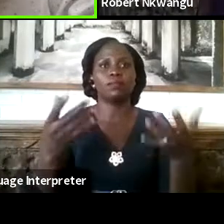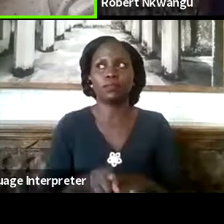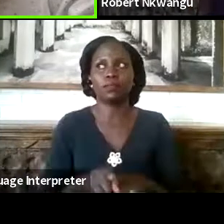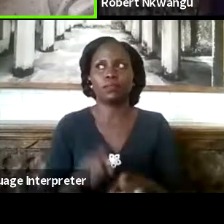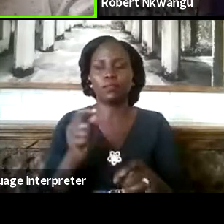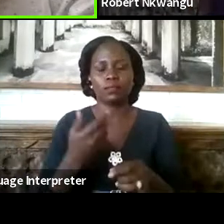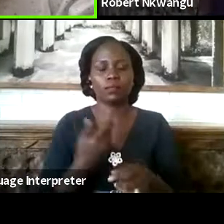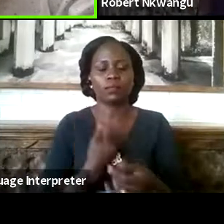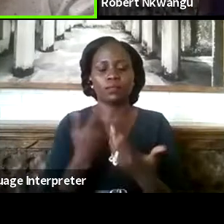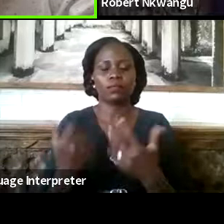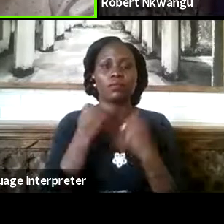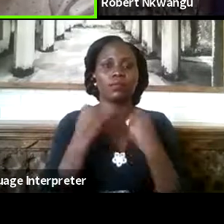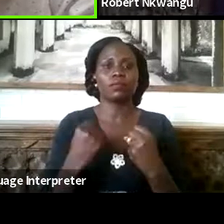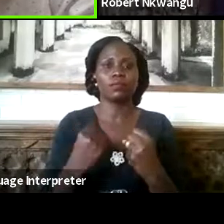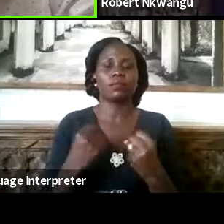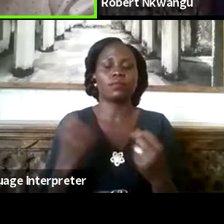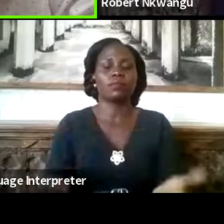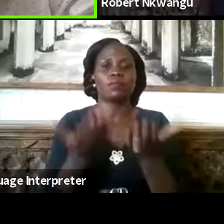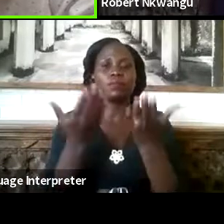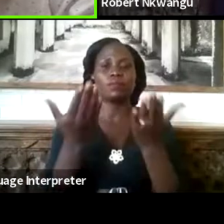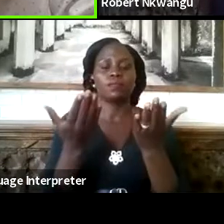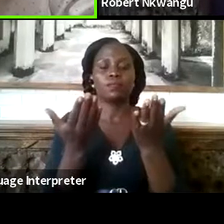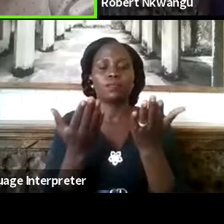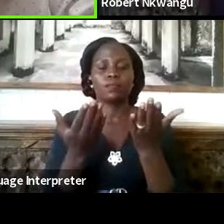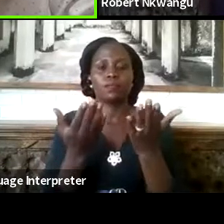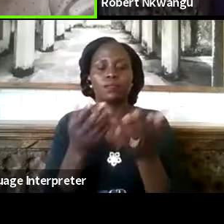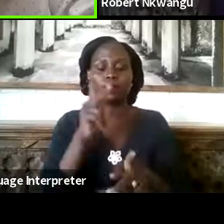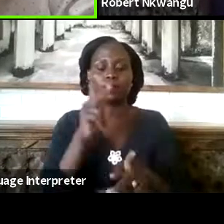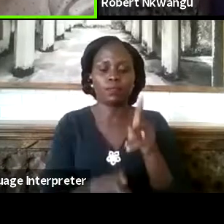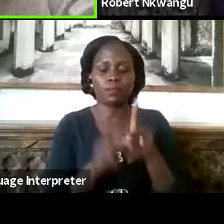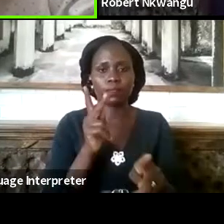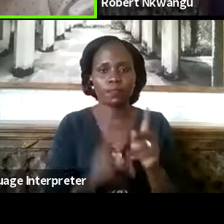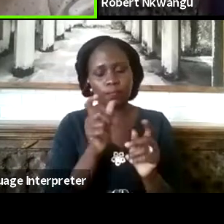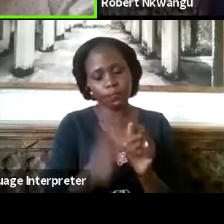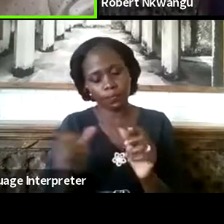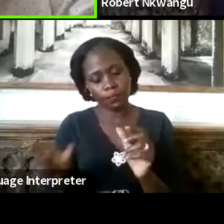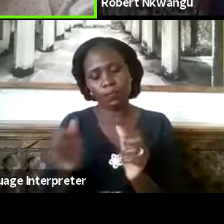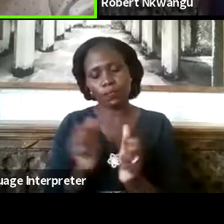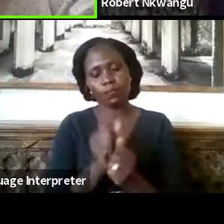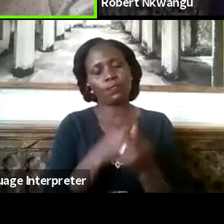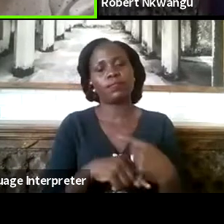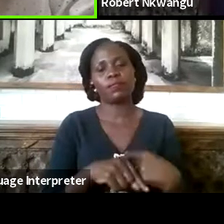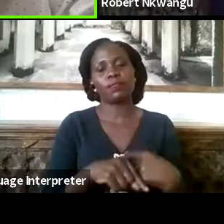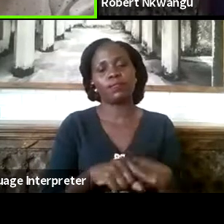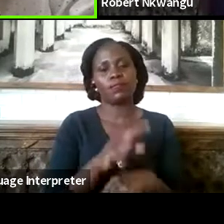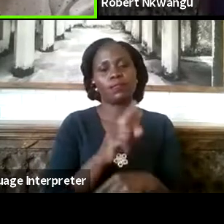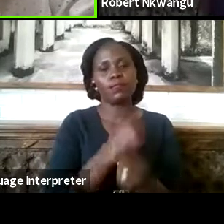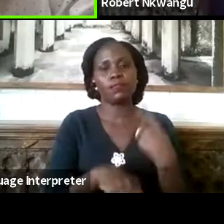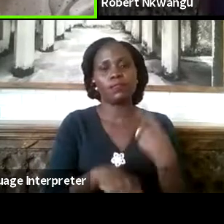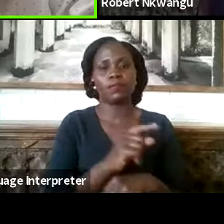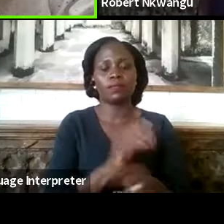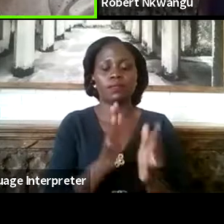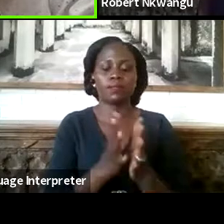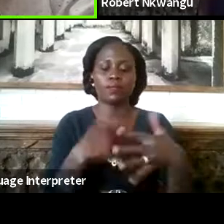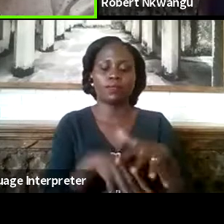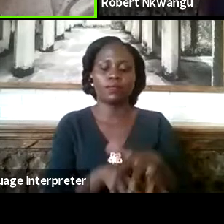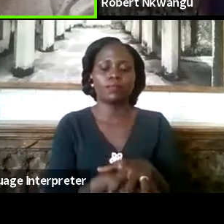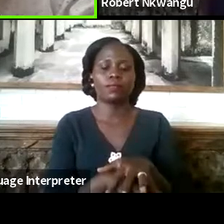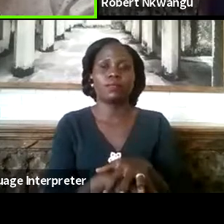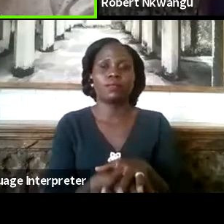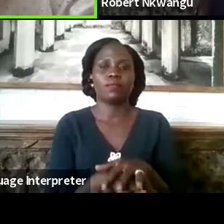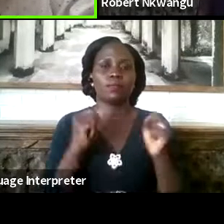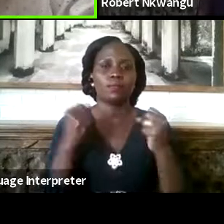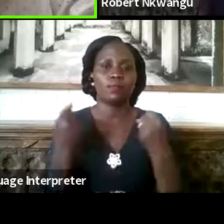promote participation of persons with disabilities in mainstream society and access to ICT. So